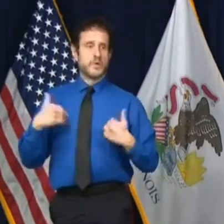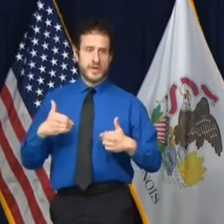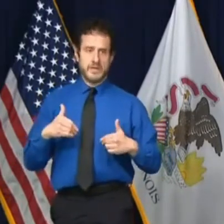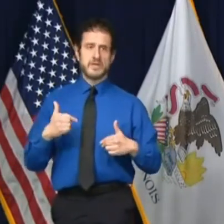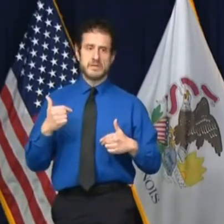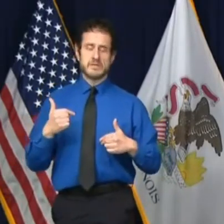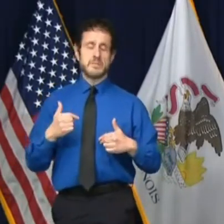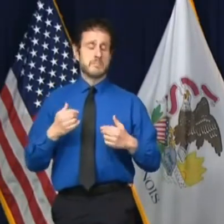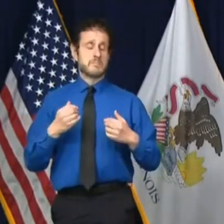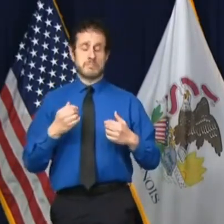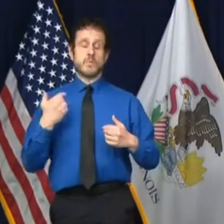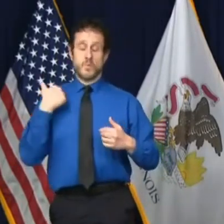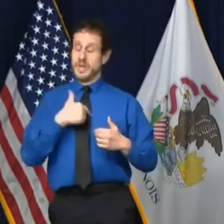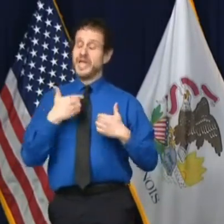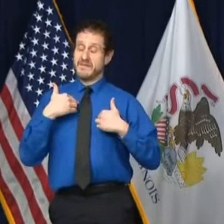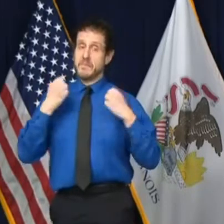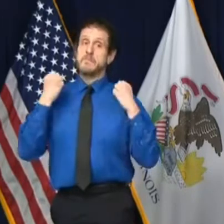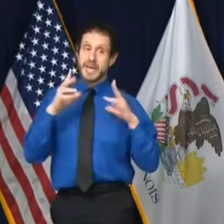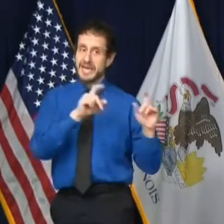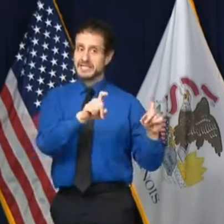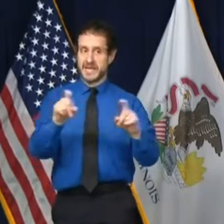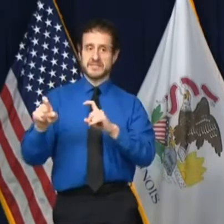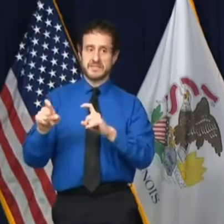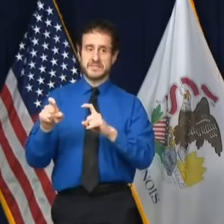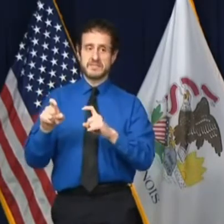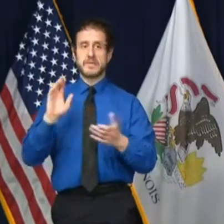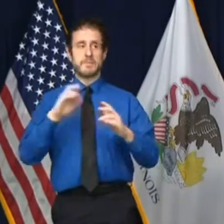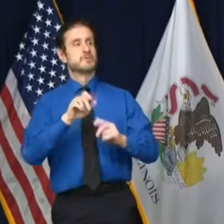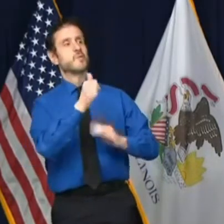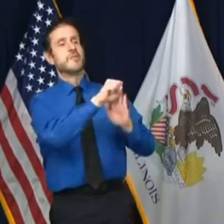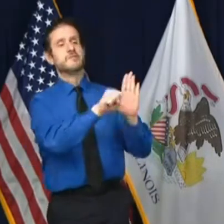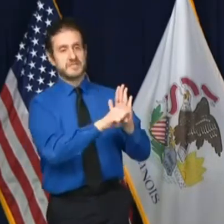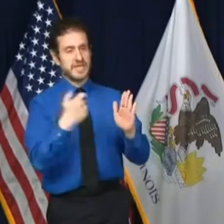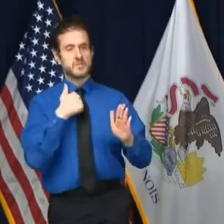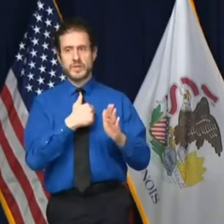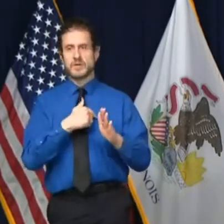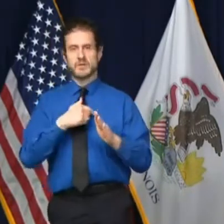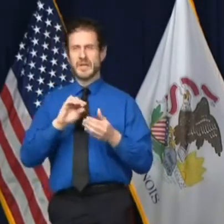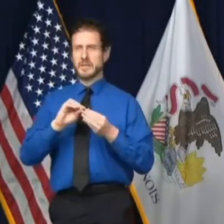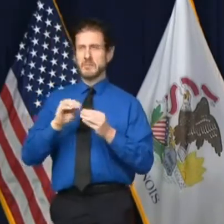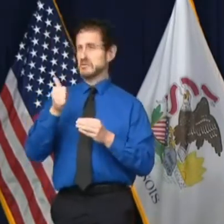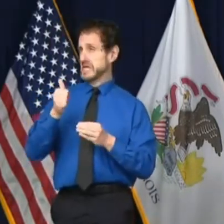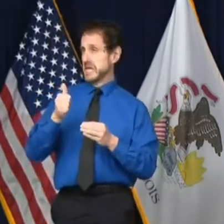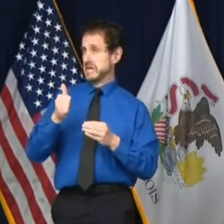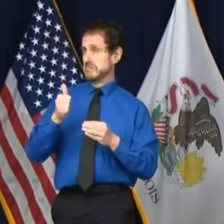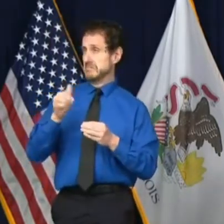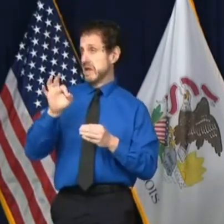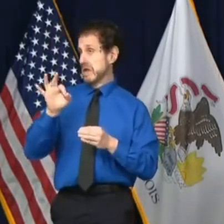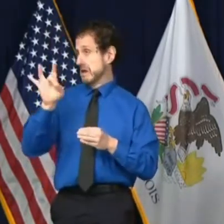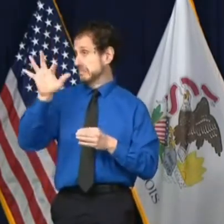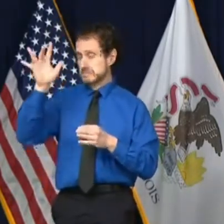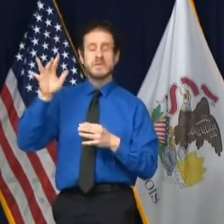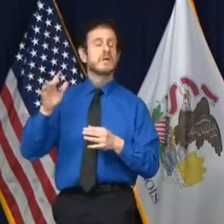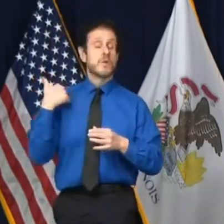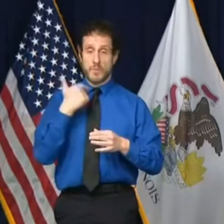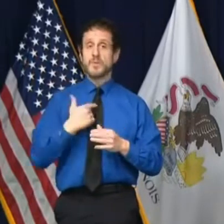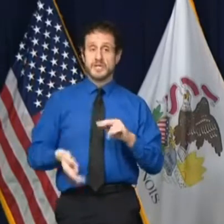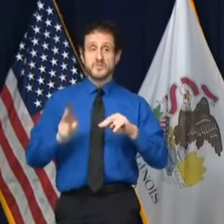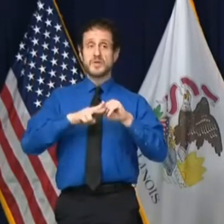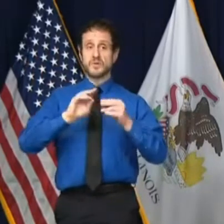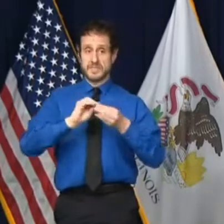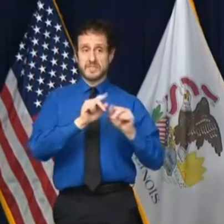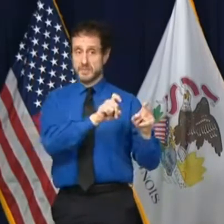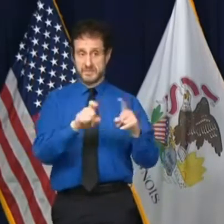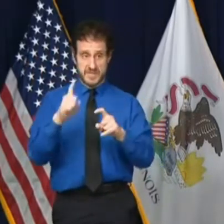lot of testing, but no state is doing enough testing. We need to vastly increase the amount of testing that we're